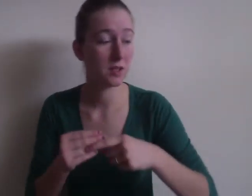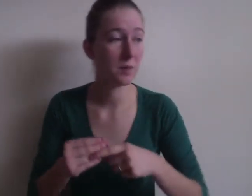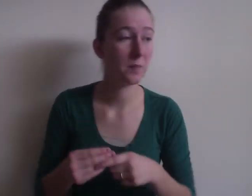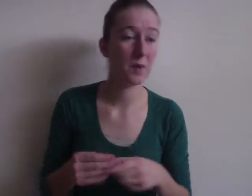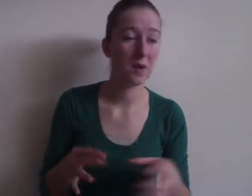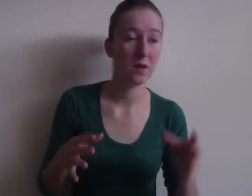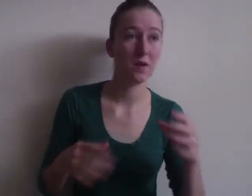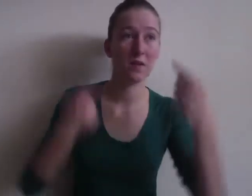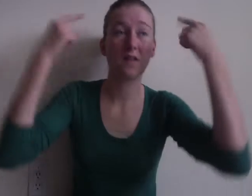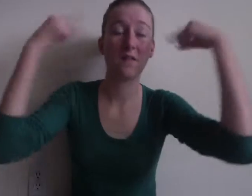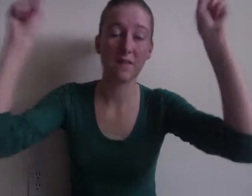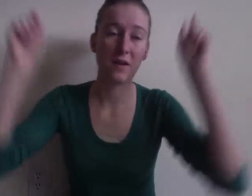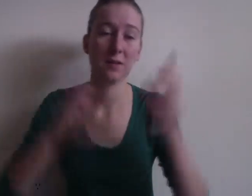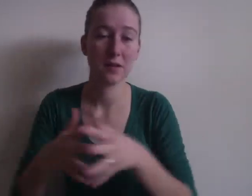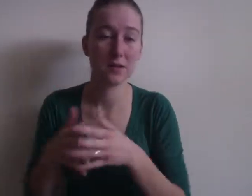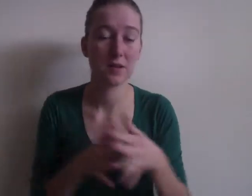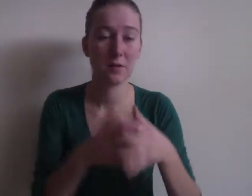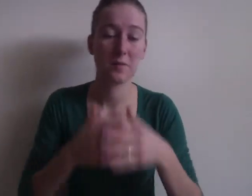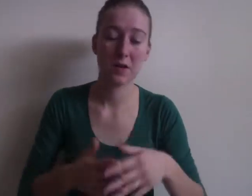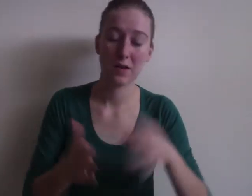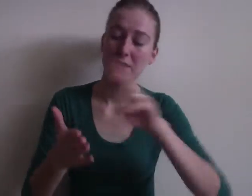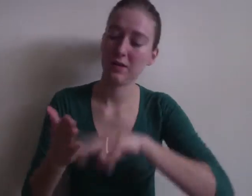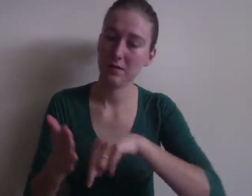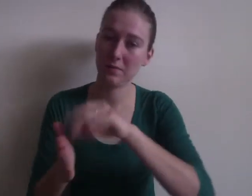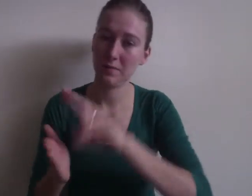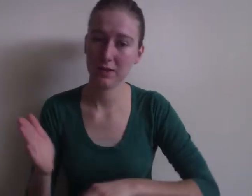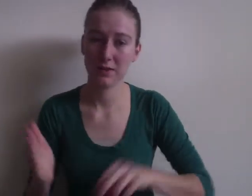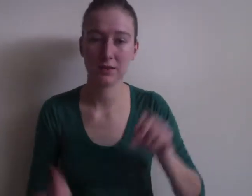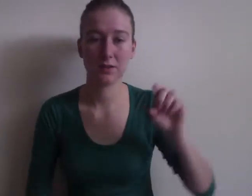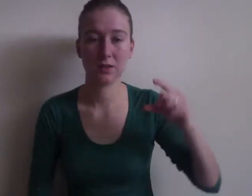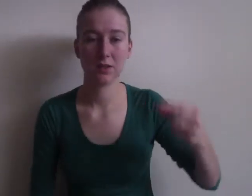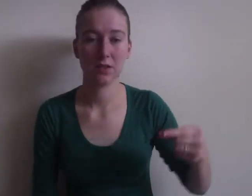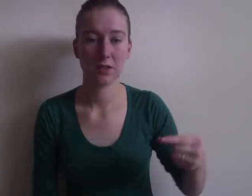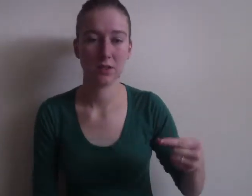roll. Georgia O'Keeffe. Okay? Georgia O'Keeffe